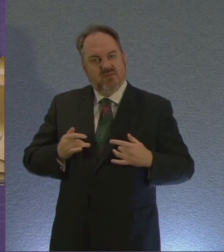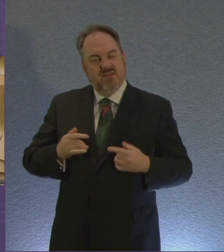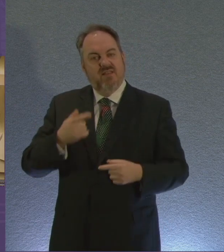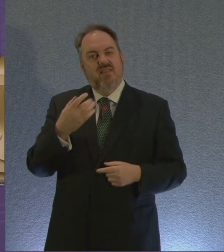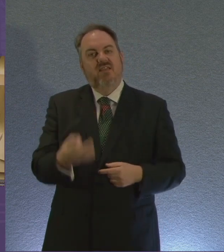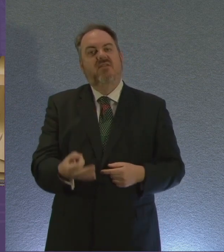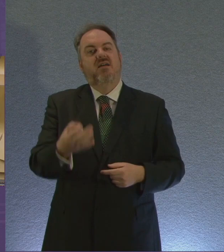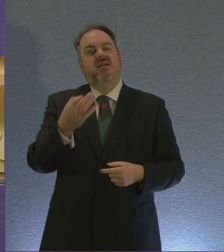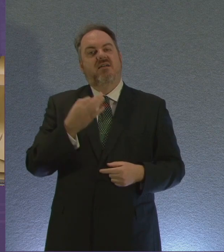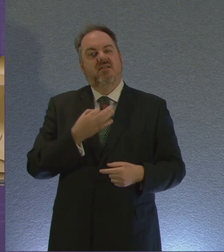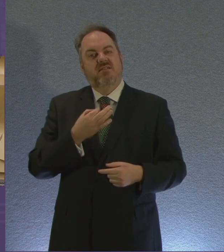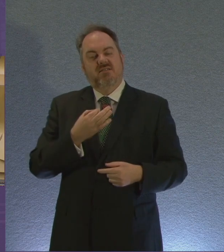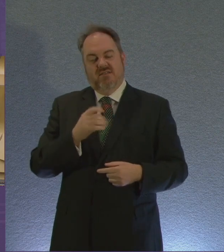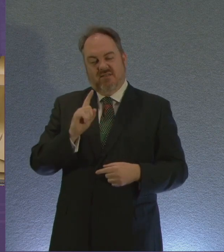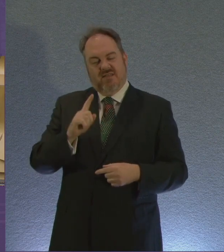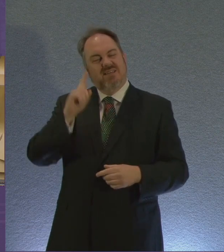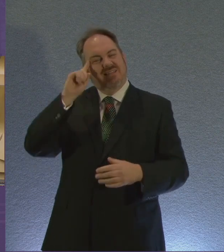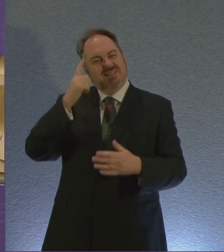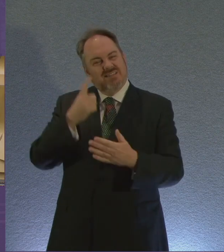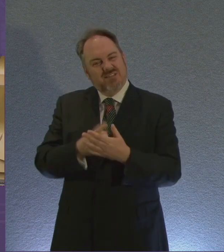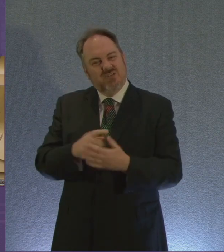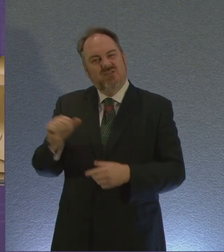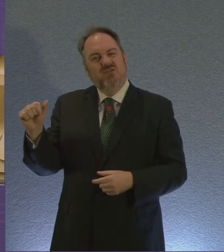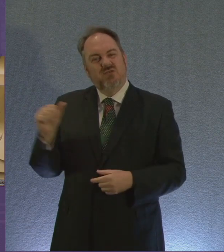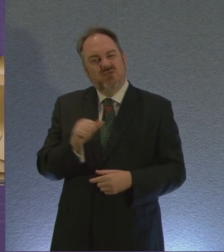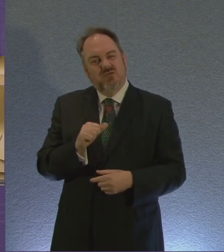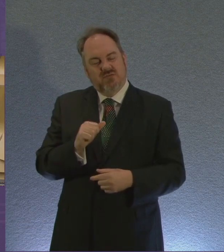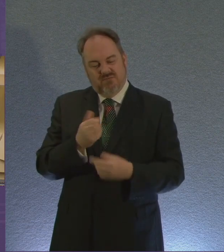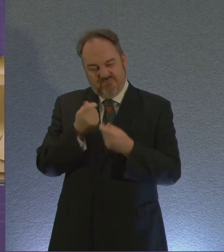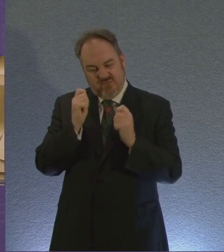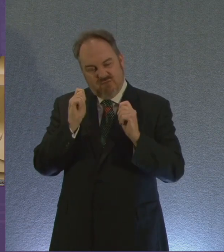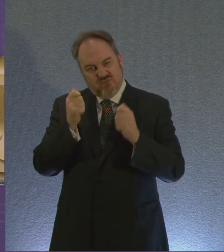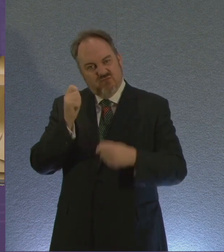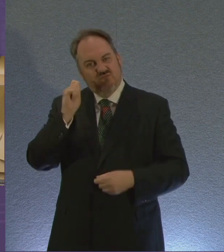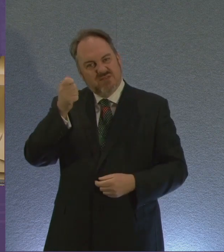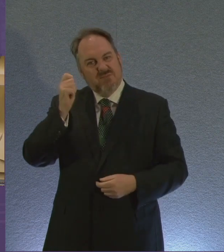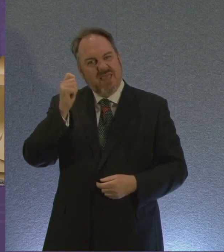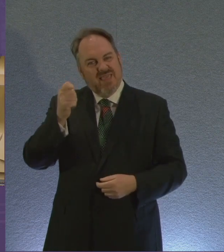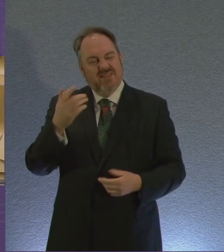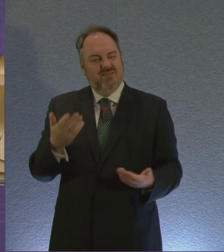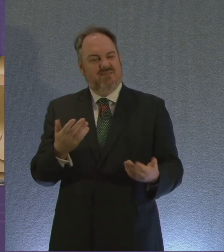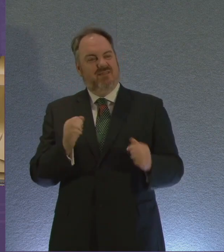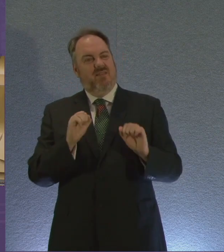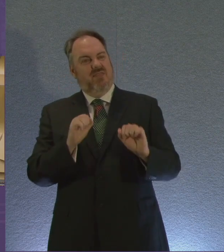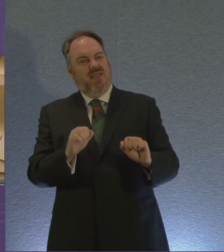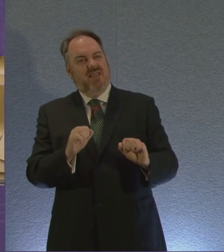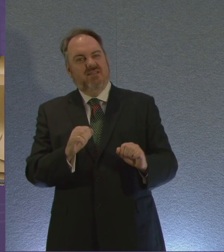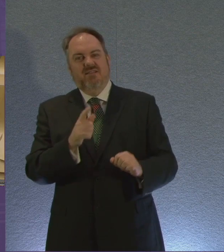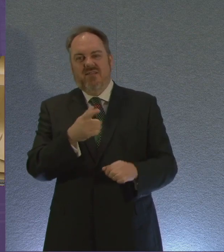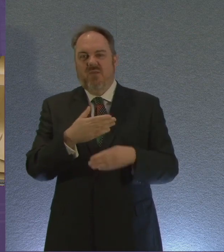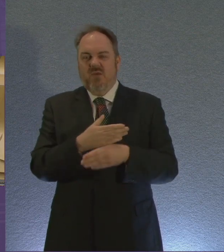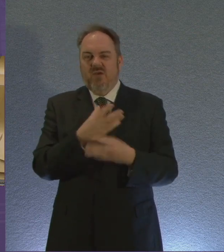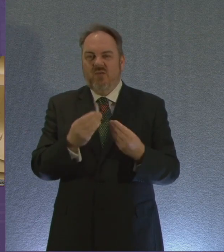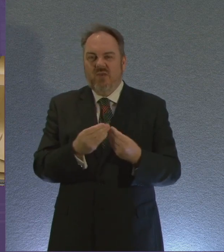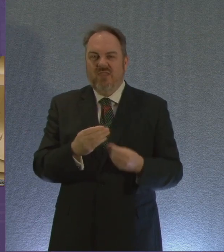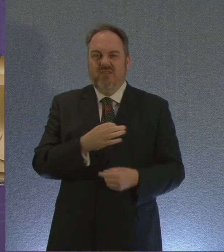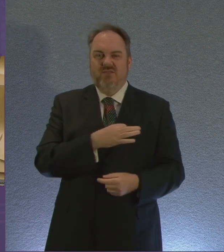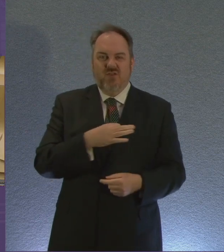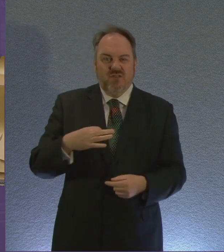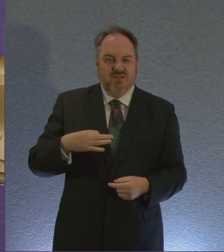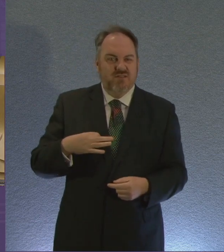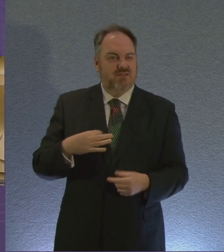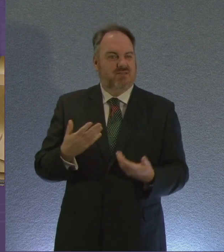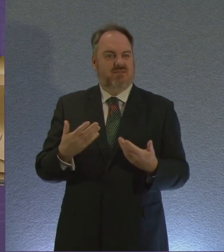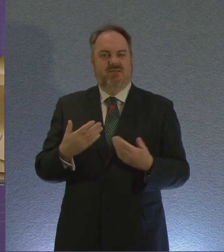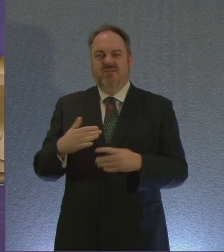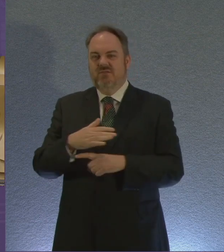for disability assistance to take into account the professional judgment of health and social care practitioners. Therefore, we have designed a service